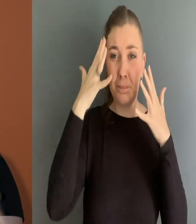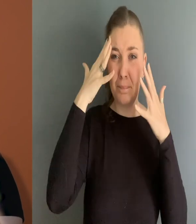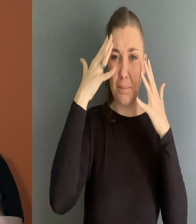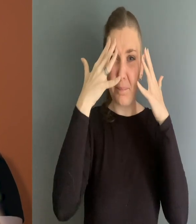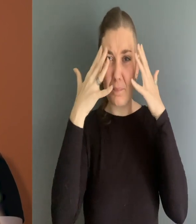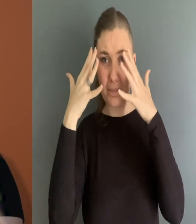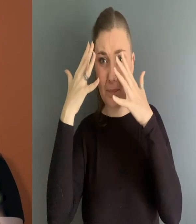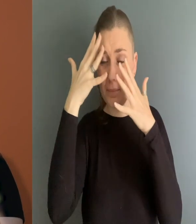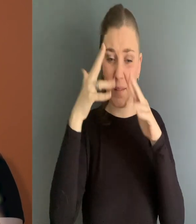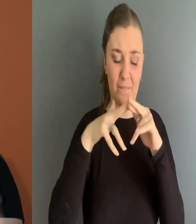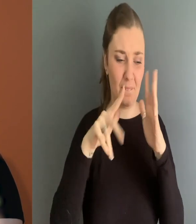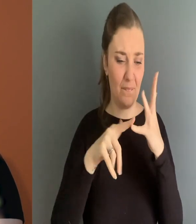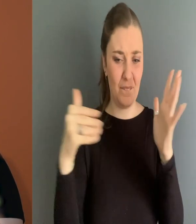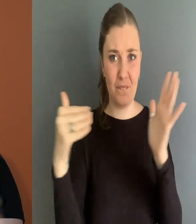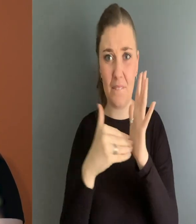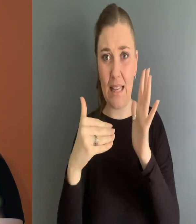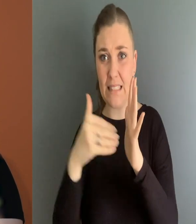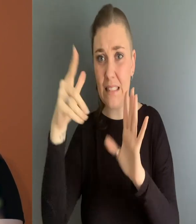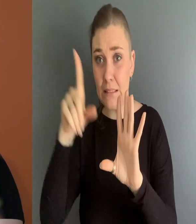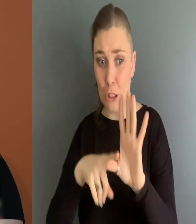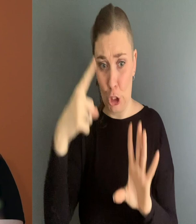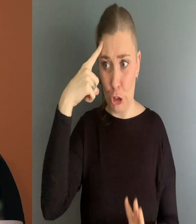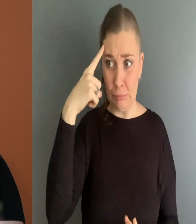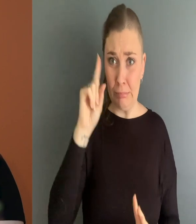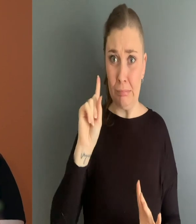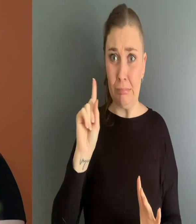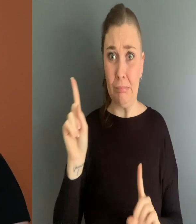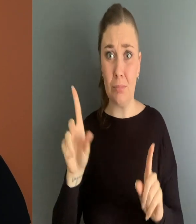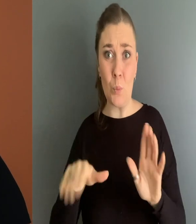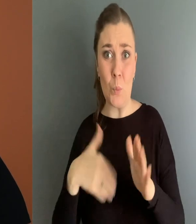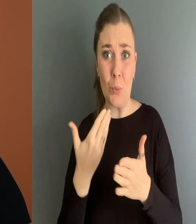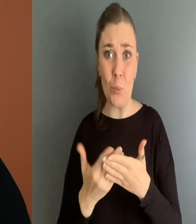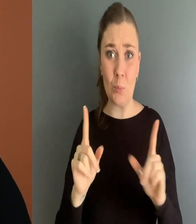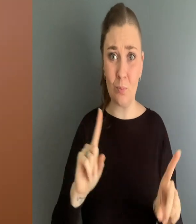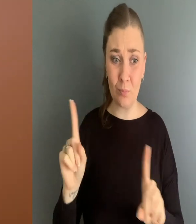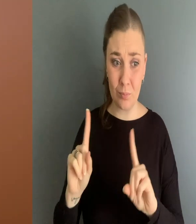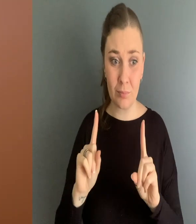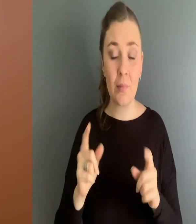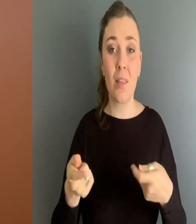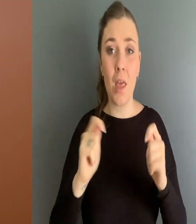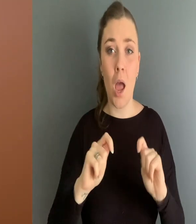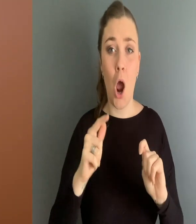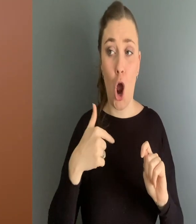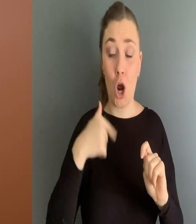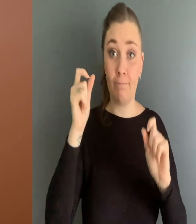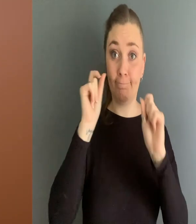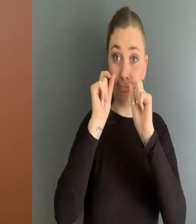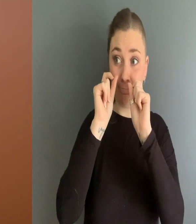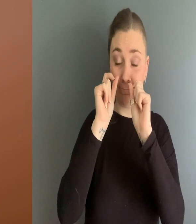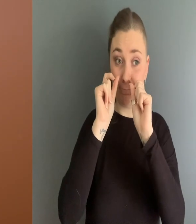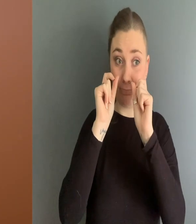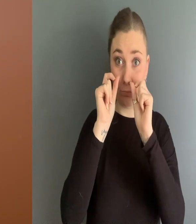and i thought oh no what's going on and then as soon as my eyes